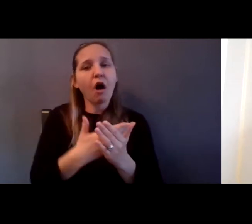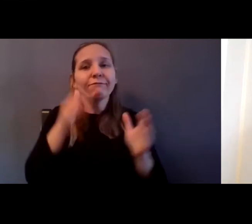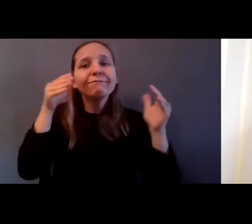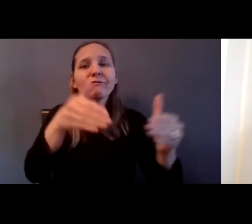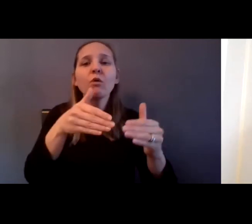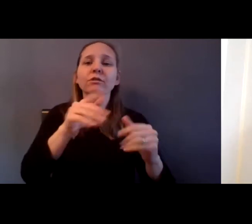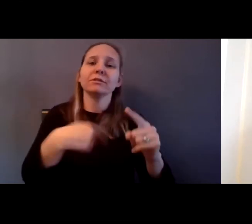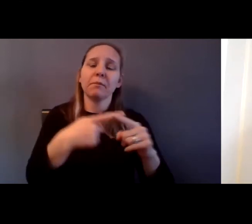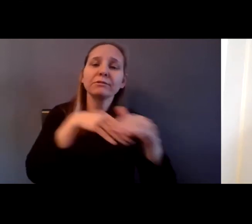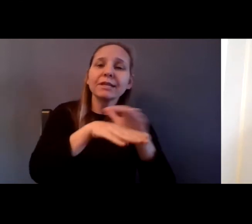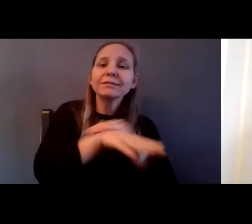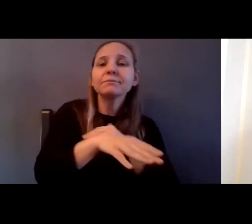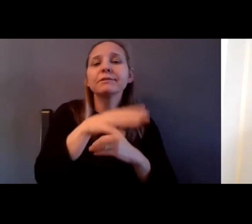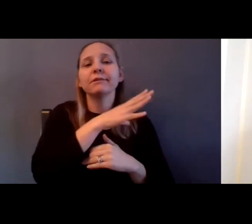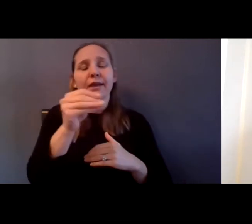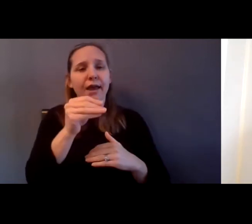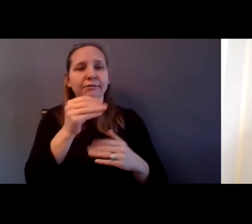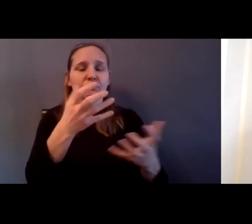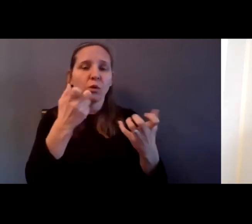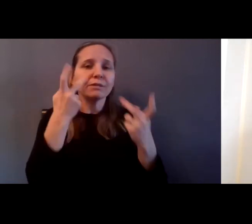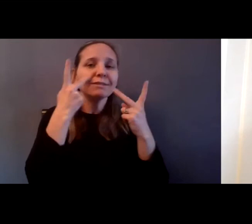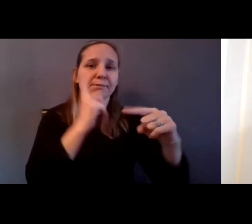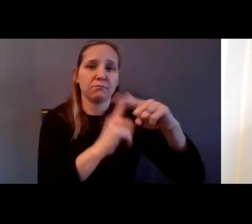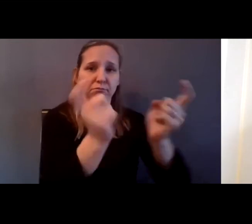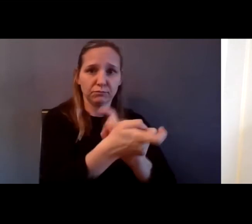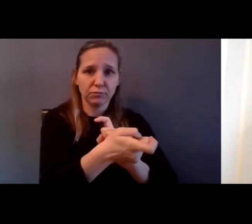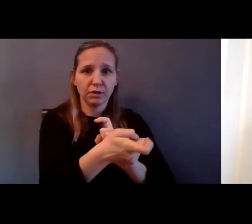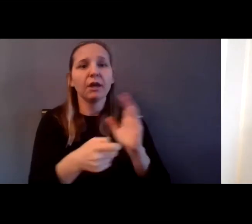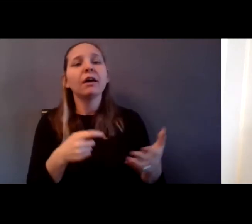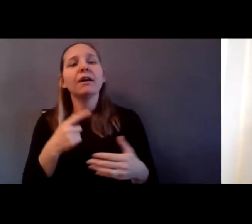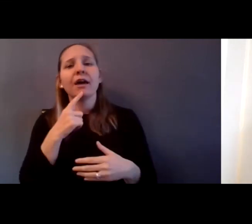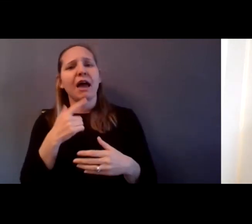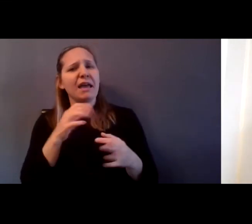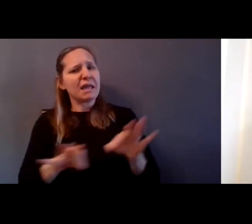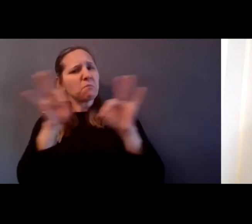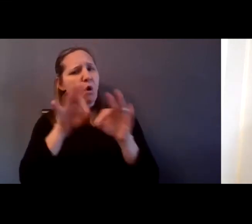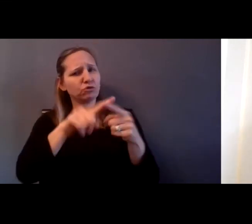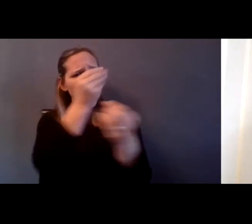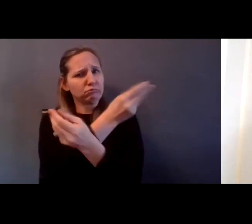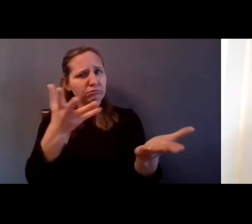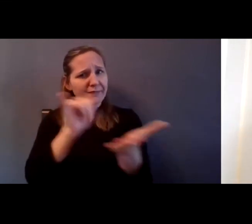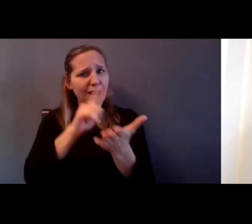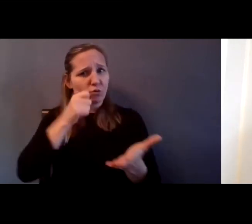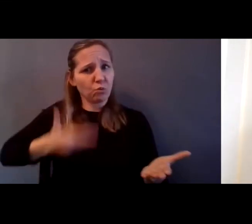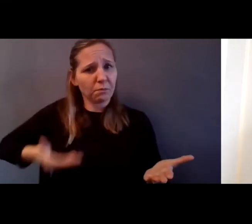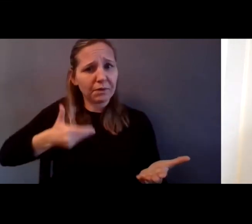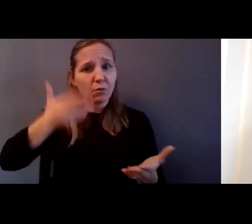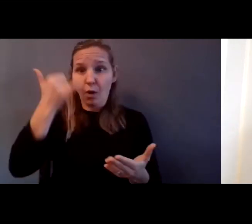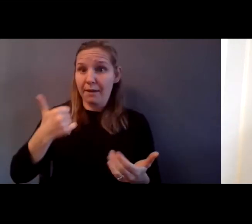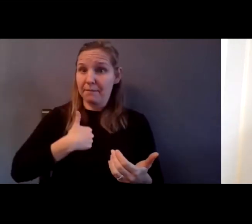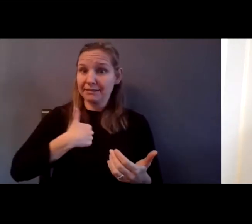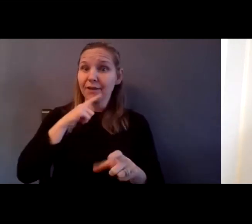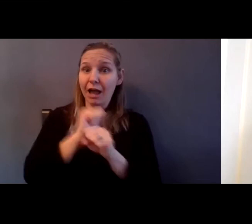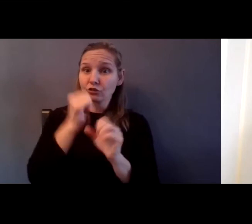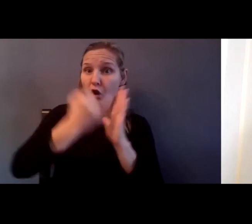accessibility mandates and ambitions. It feels important to situate myself because I'm not an artist, I'm not a